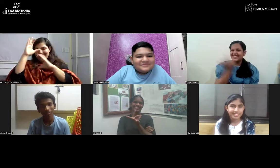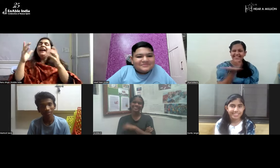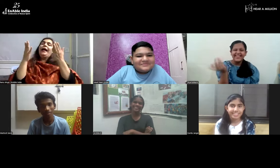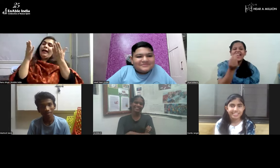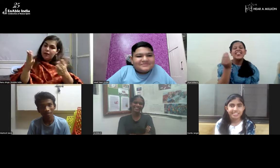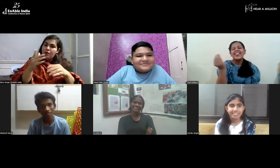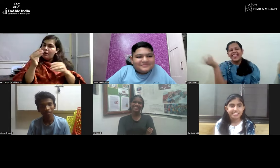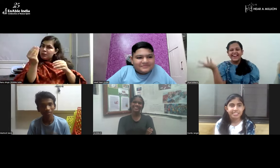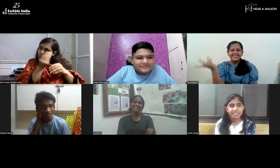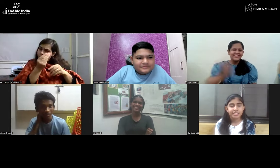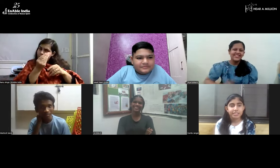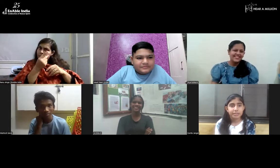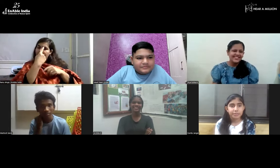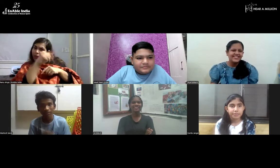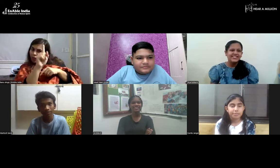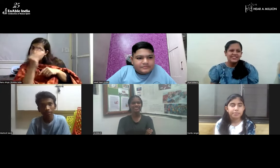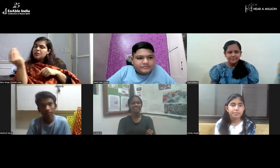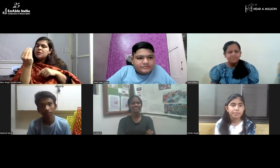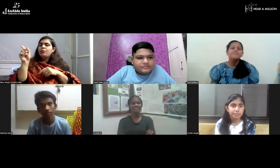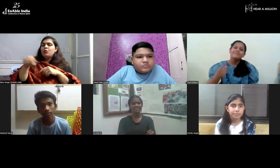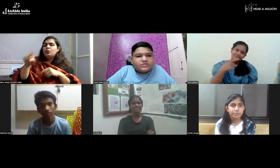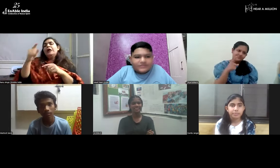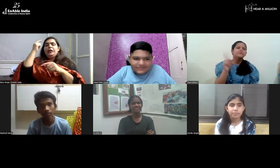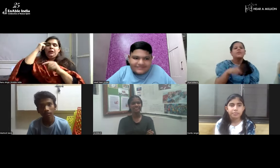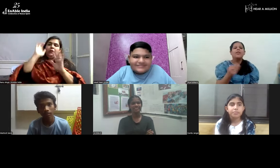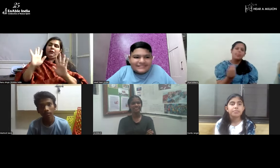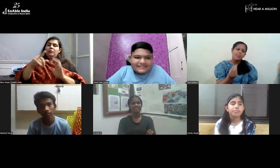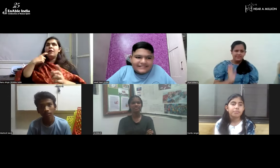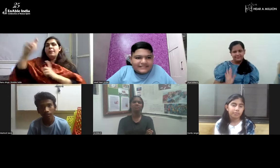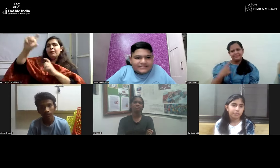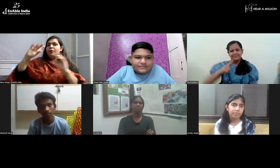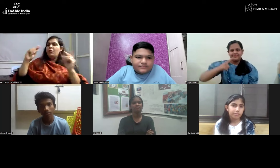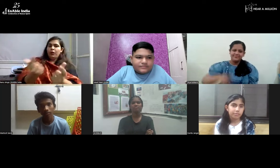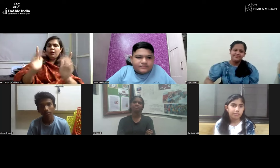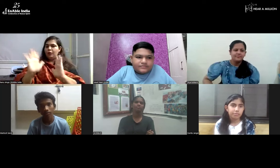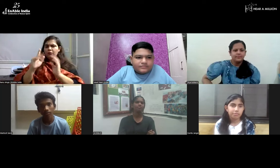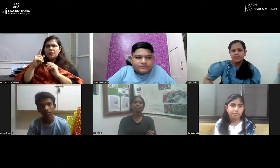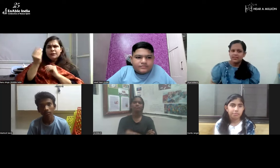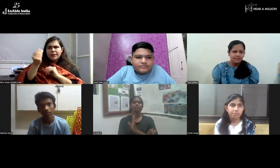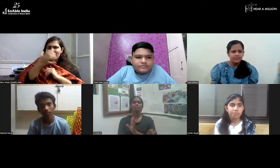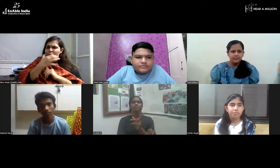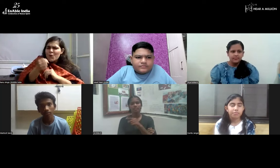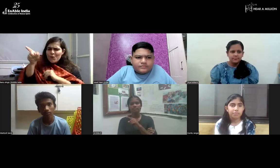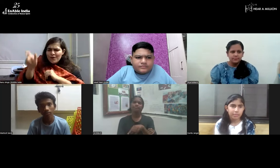be talking about experiences and discussing on the same, and also, you all can share your perspectives.